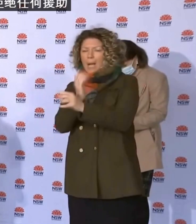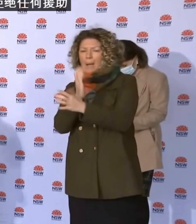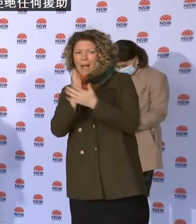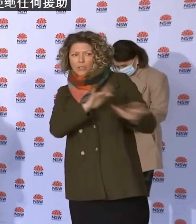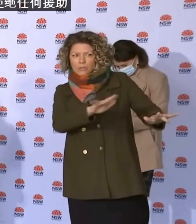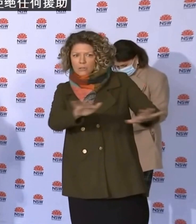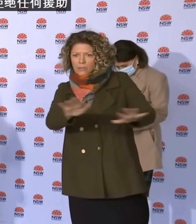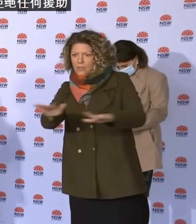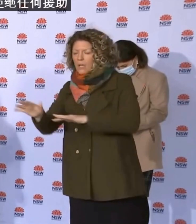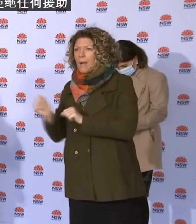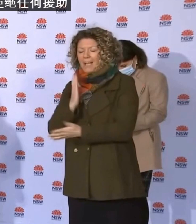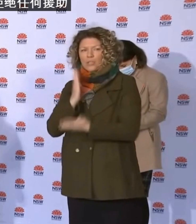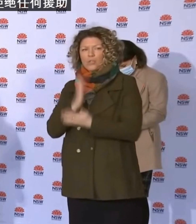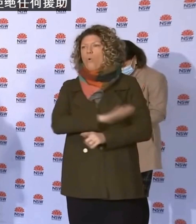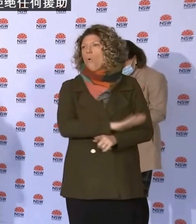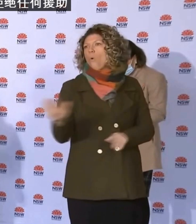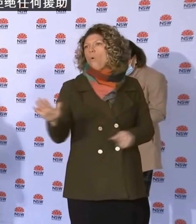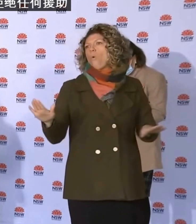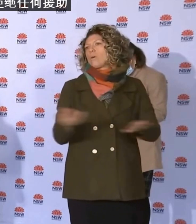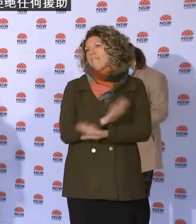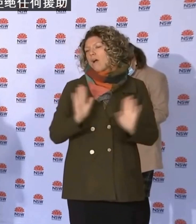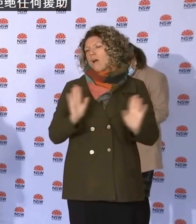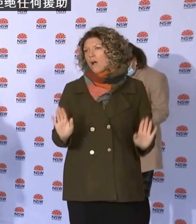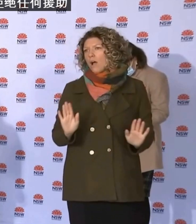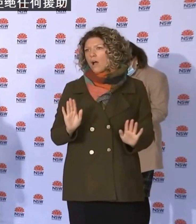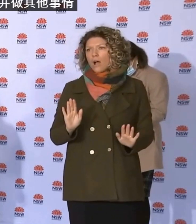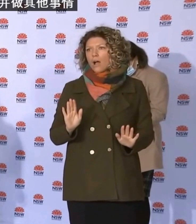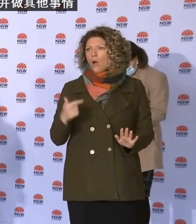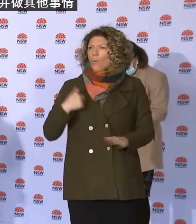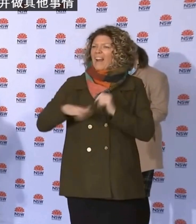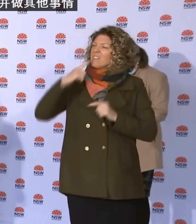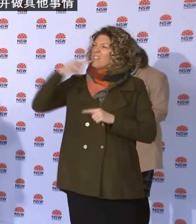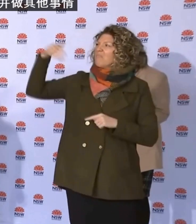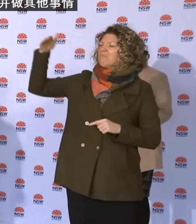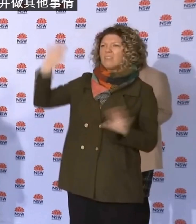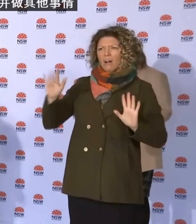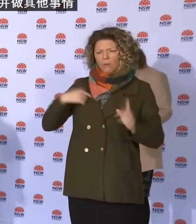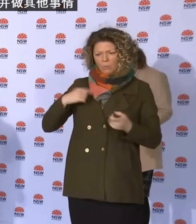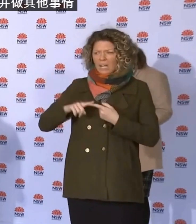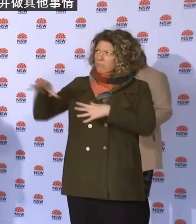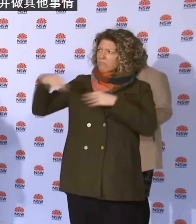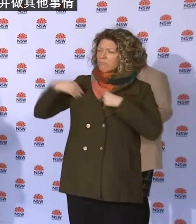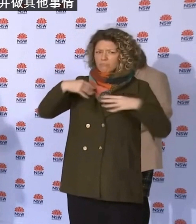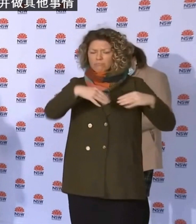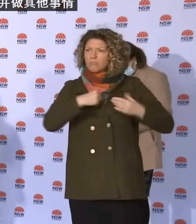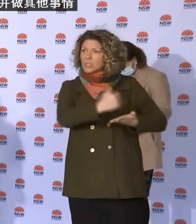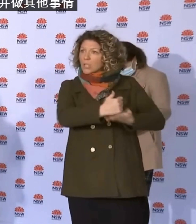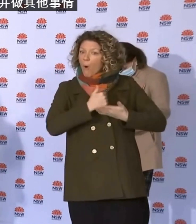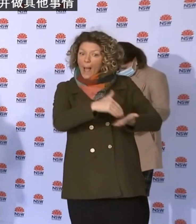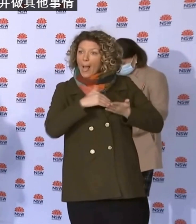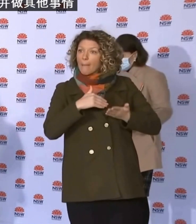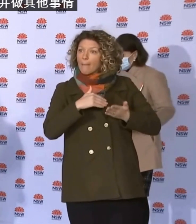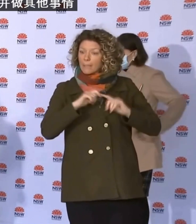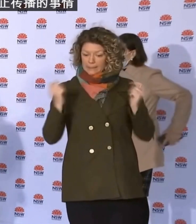And I think the community would expect us to never reject any assistance that would allow us to move more quickly, more